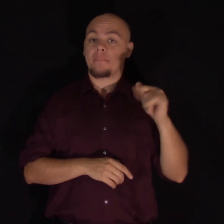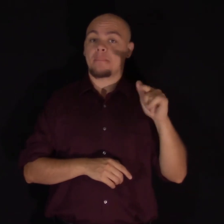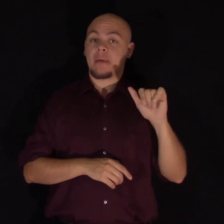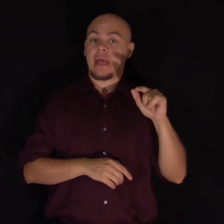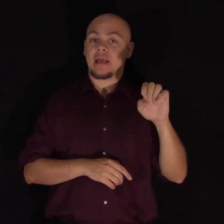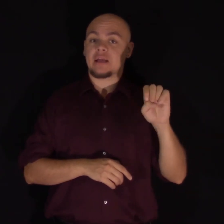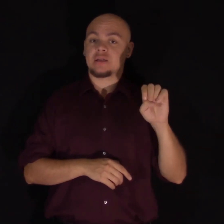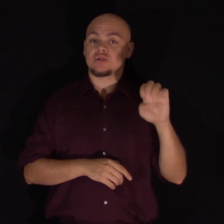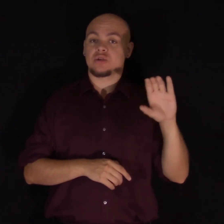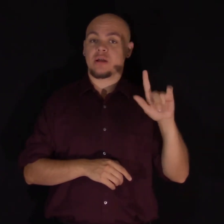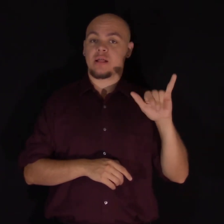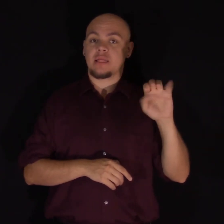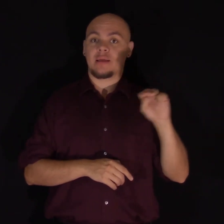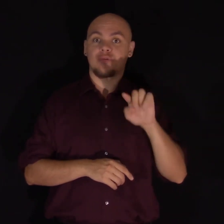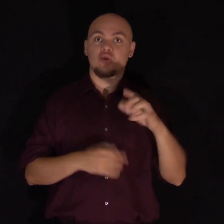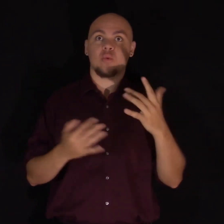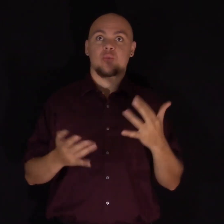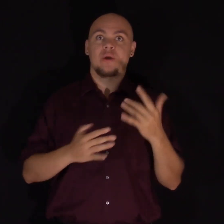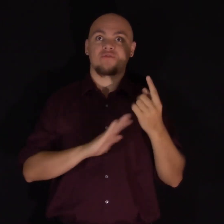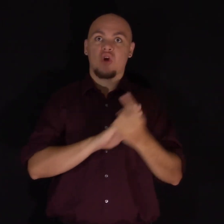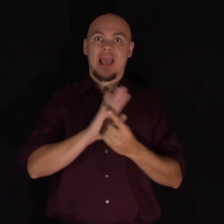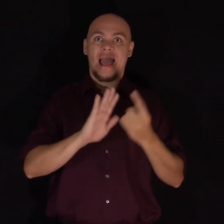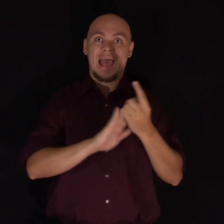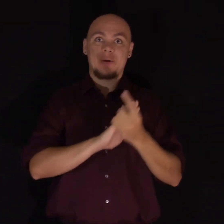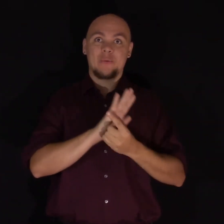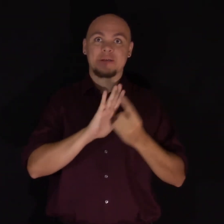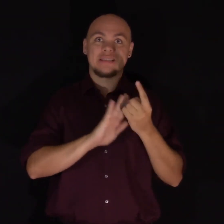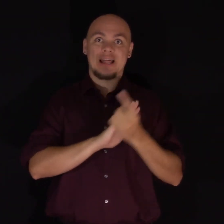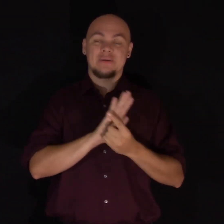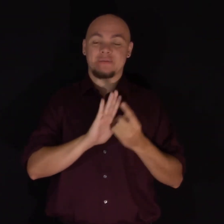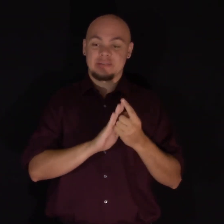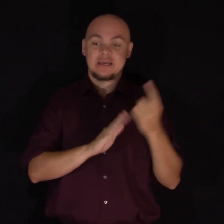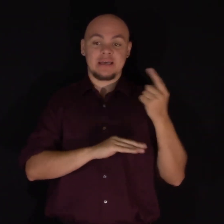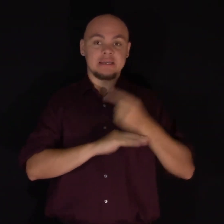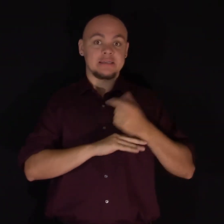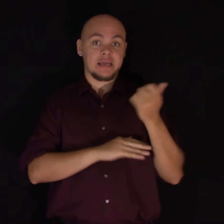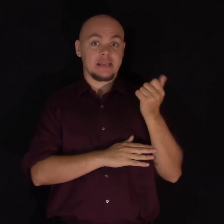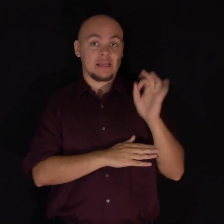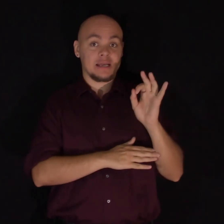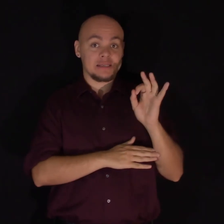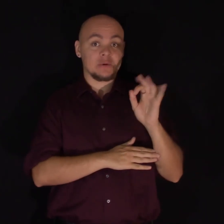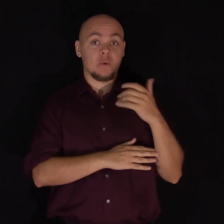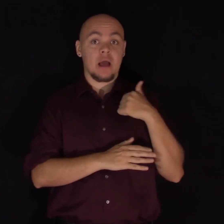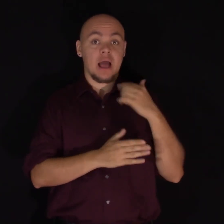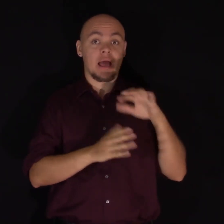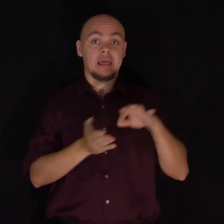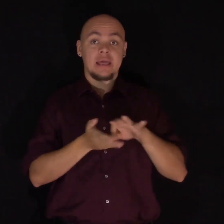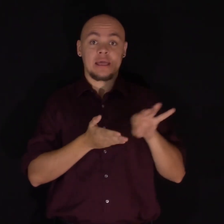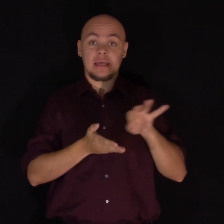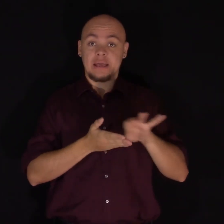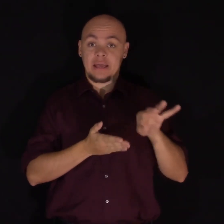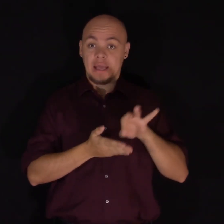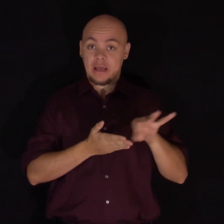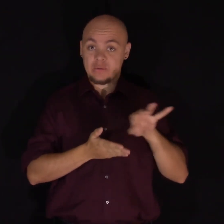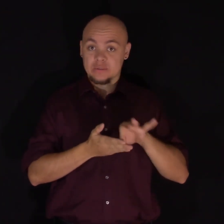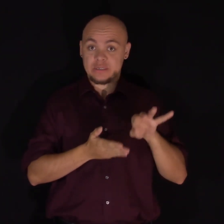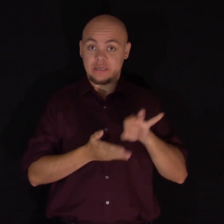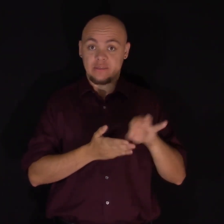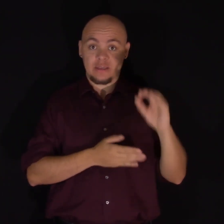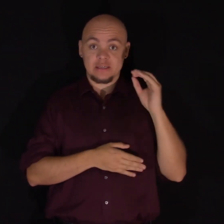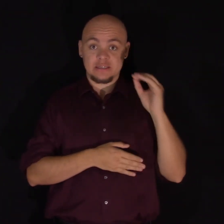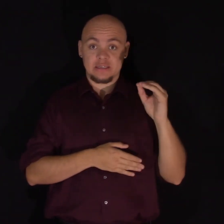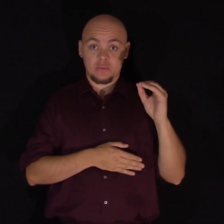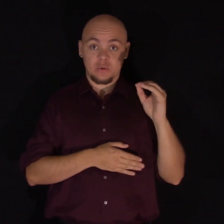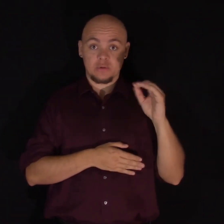you're going to wait for hours if you ever get through it all. Day 19, I counted all the zeros that I could in the first 10,000